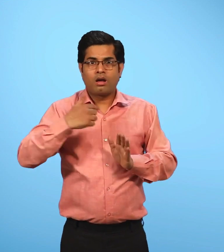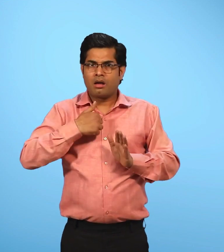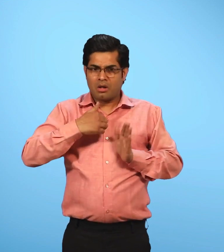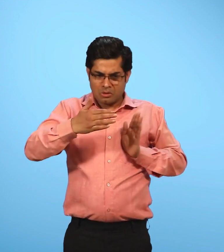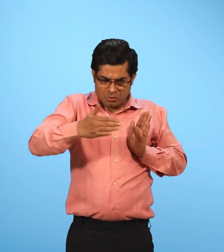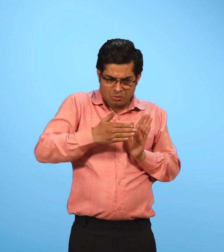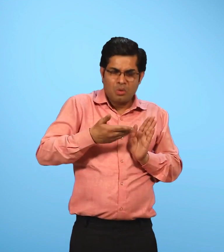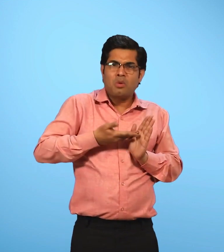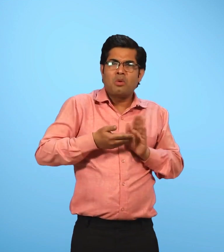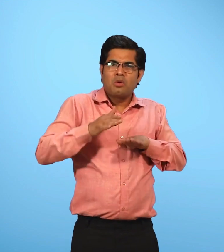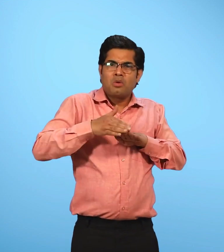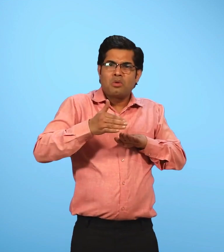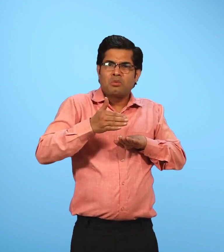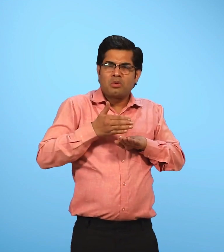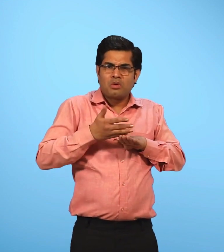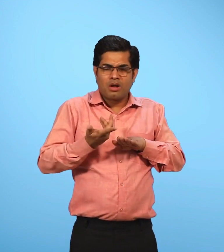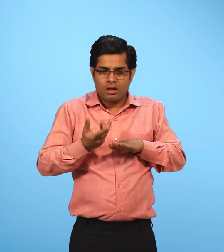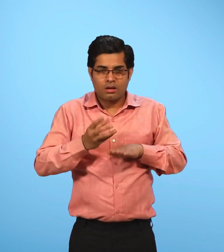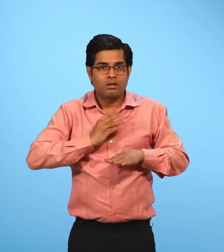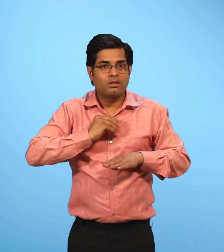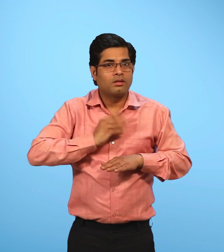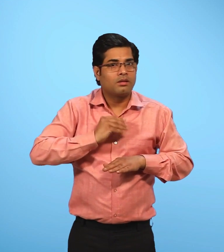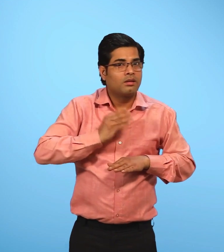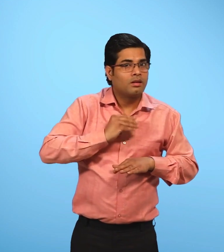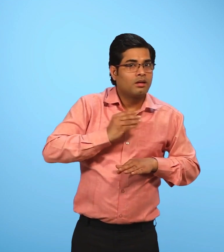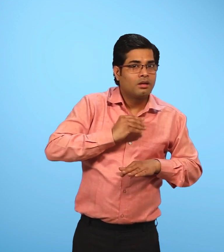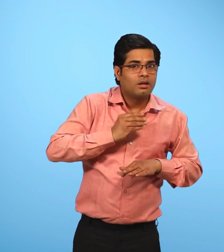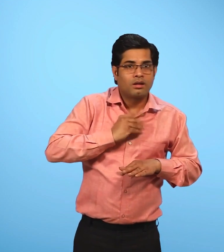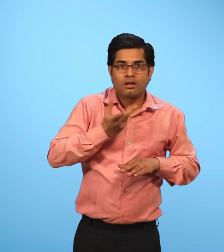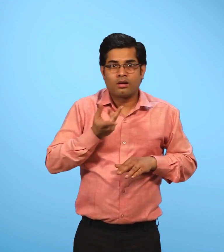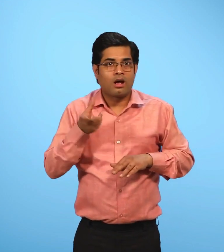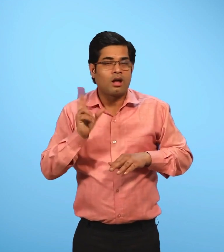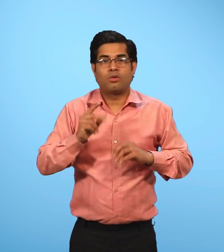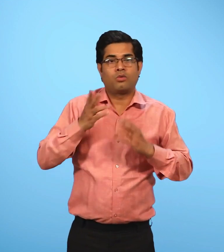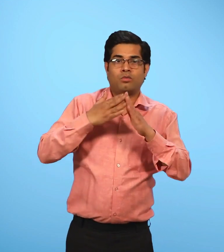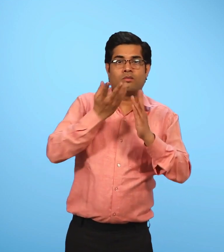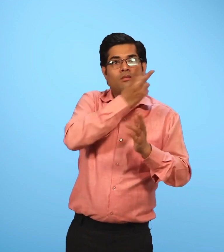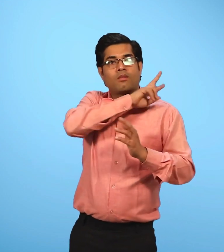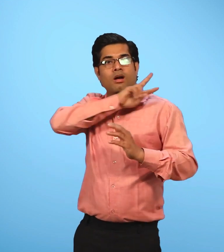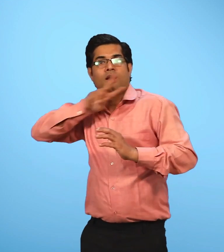foot alongside that footprint, it seemed larger than my own.